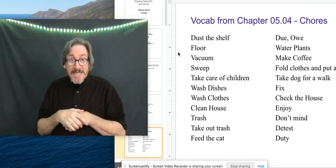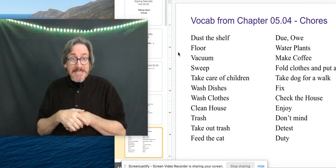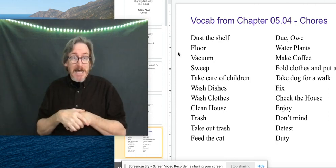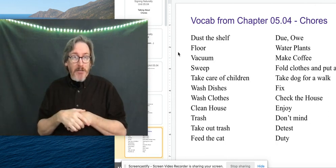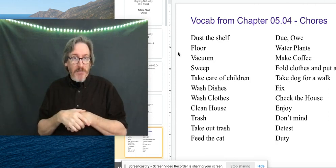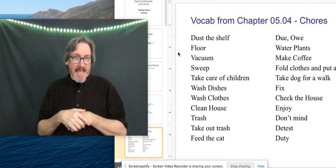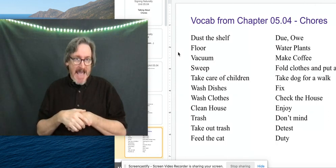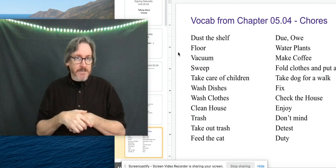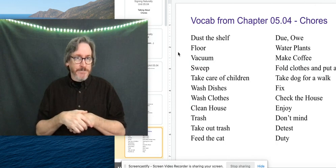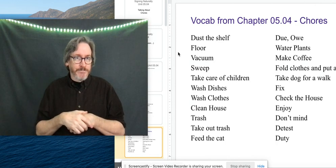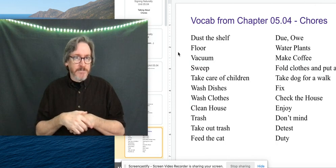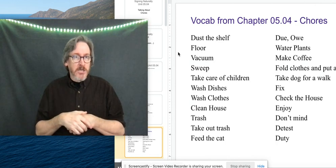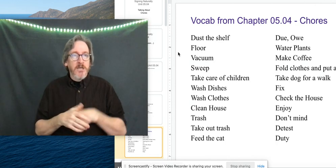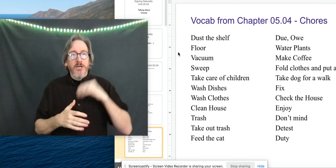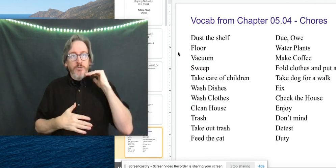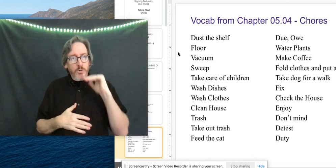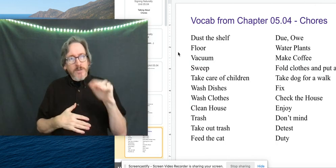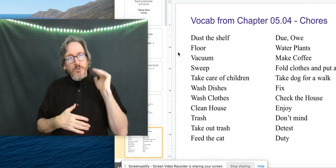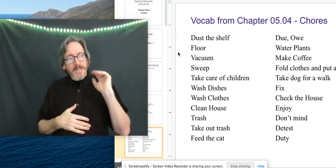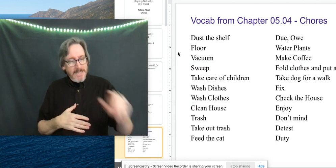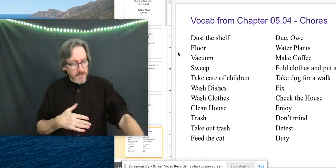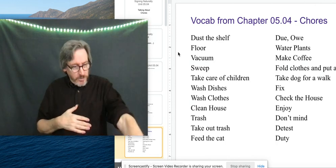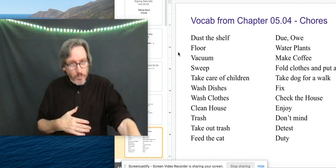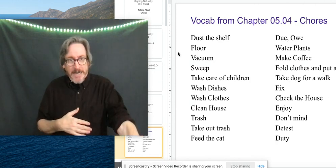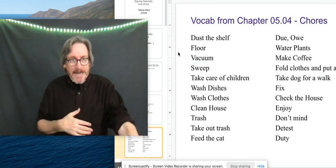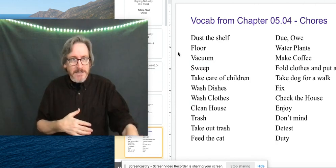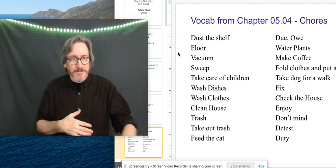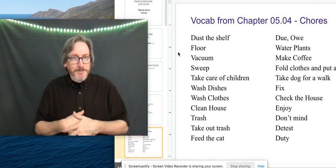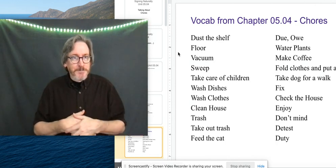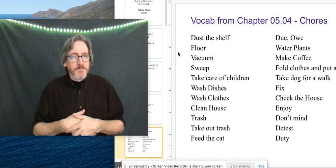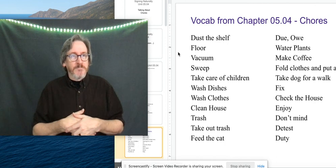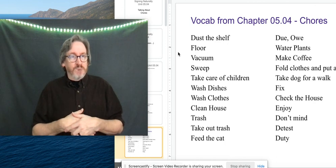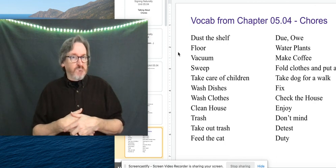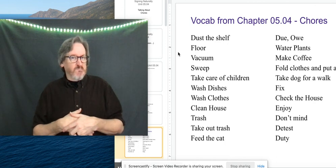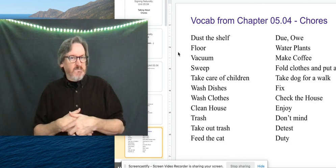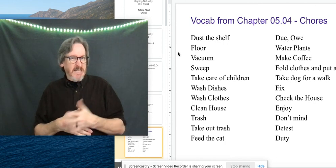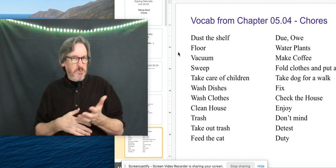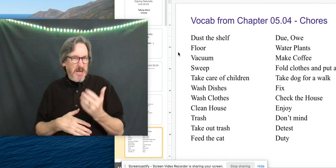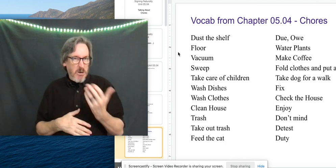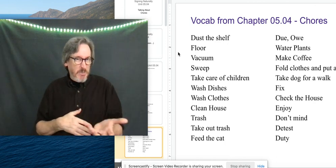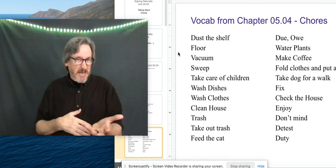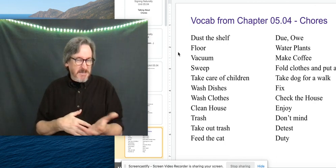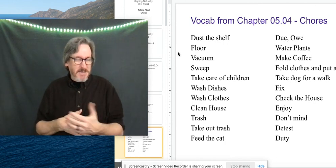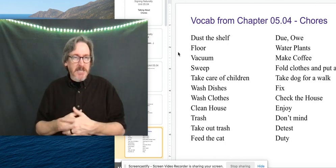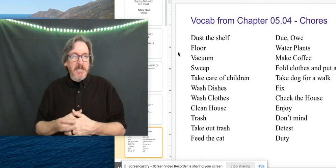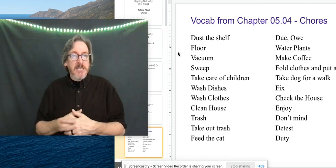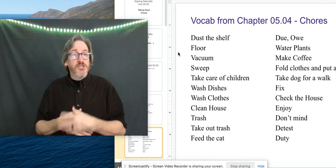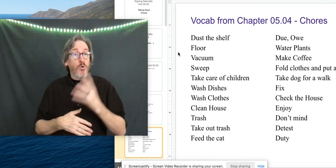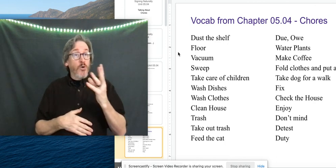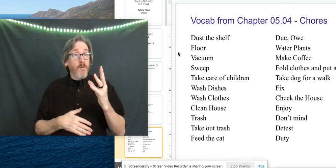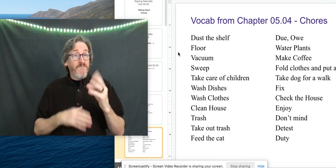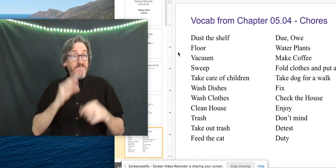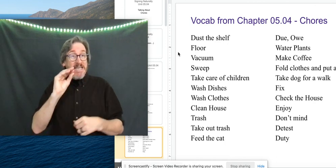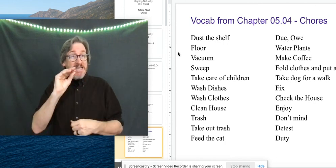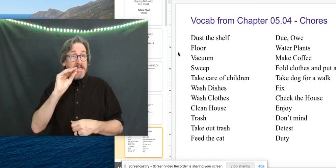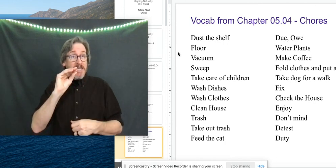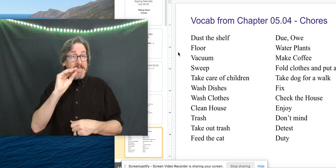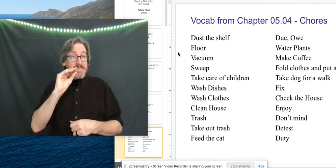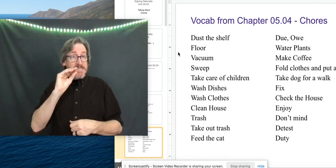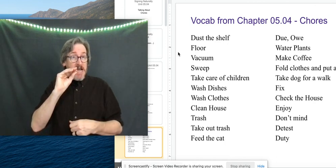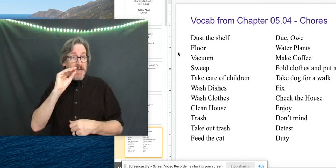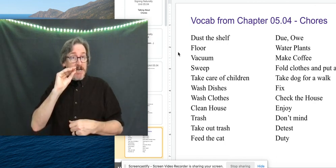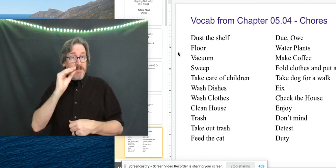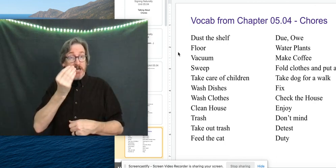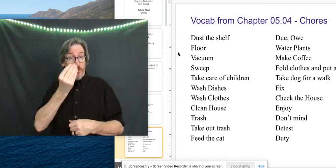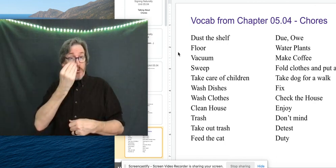To eat the cat. You don't want to eat your cat. I hope not. So feed is